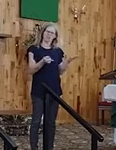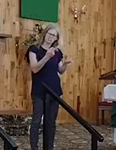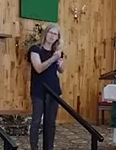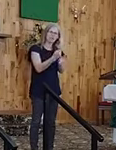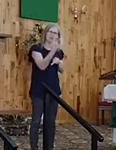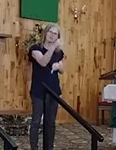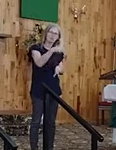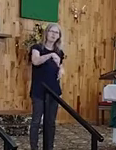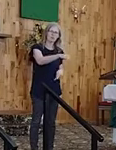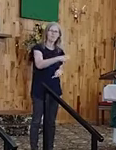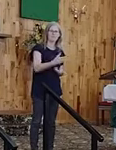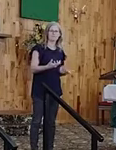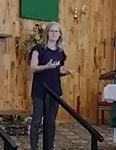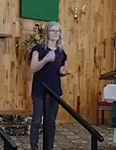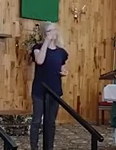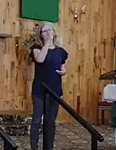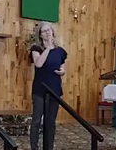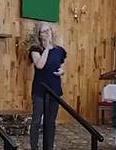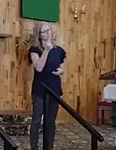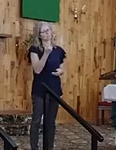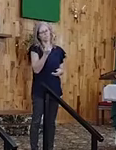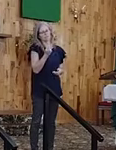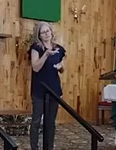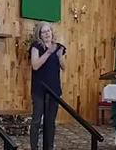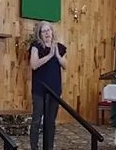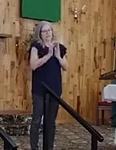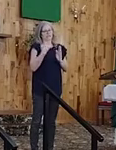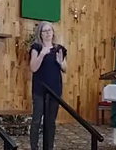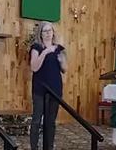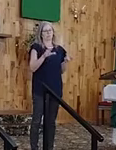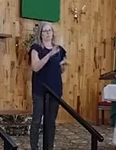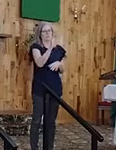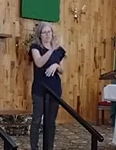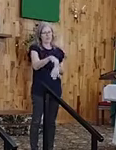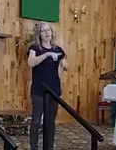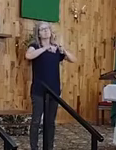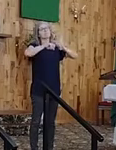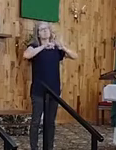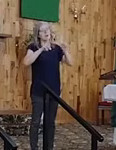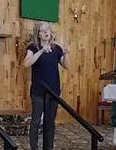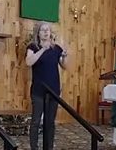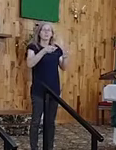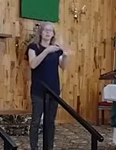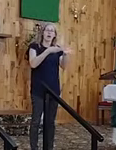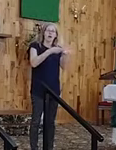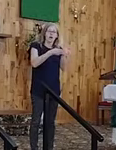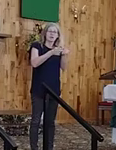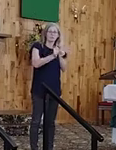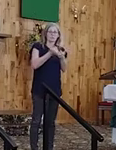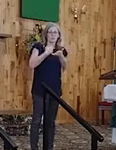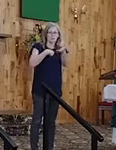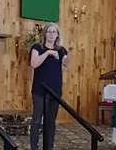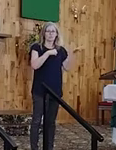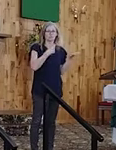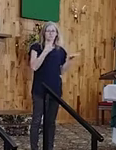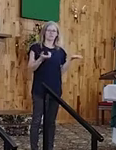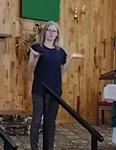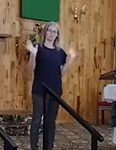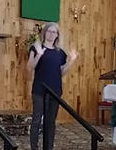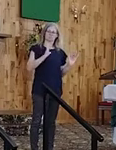them. Now, God doesn't always ask us to do that. But we have to be honest with ourselves and say,